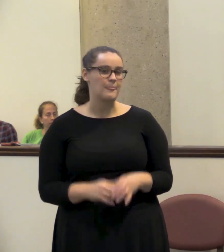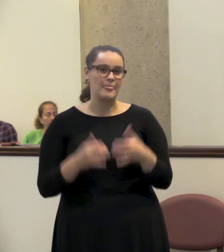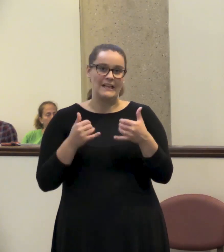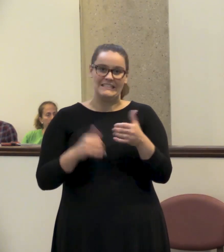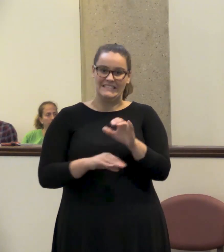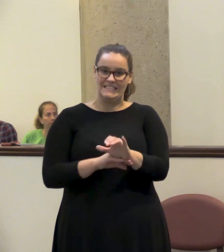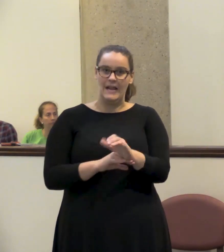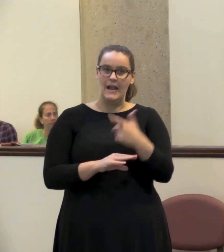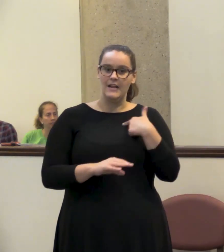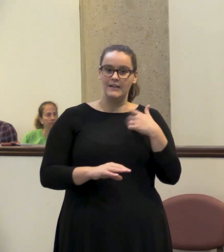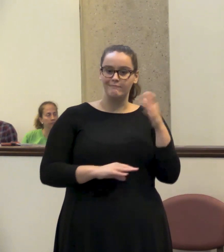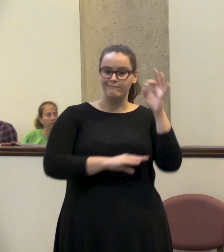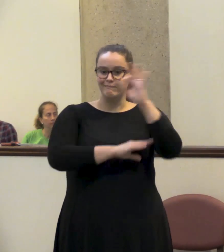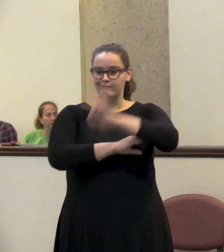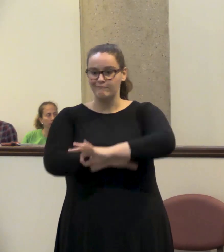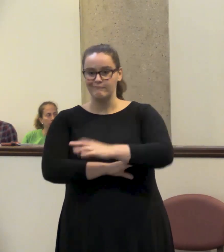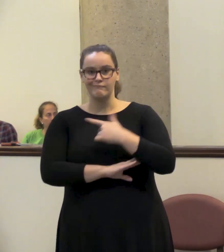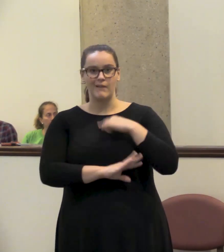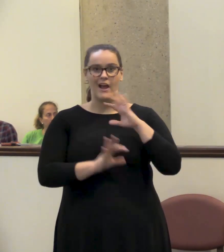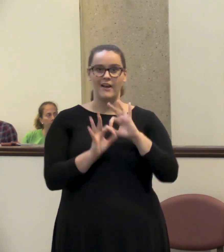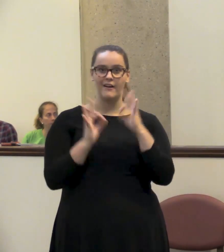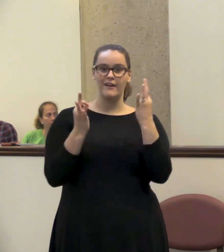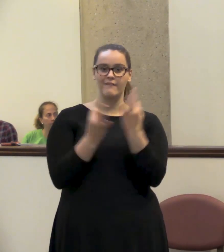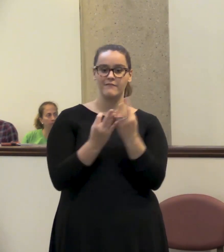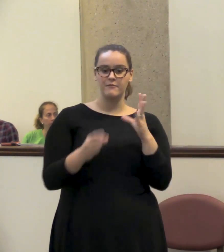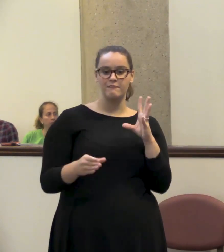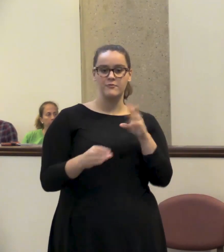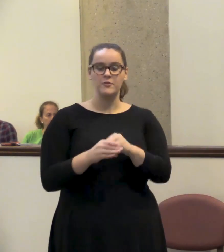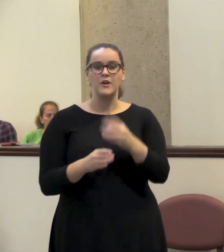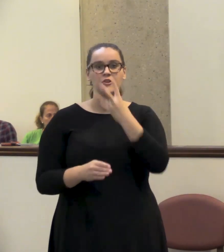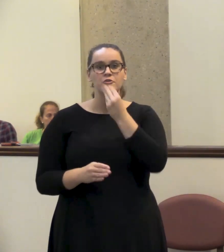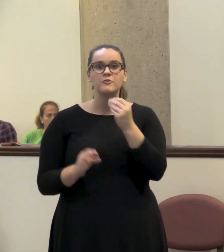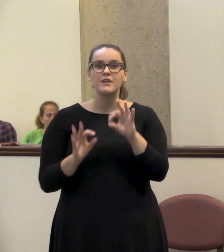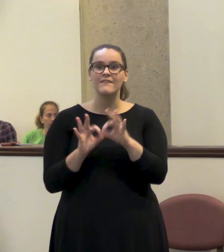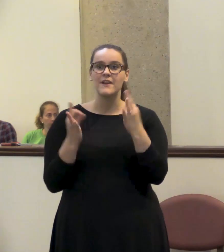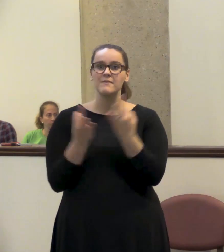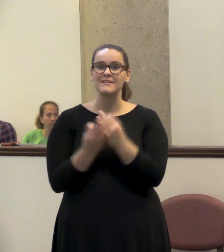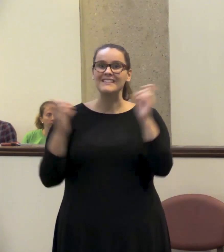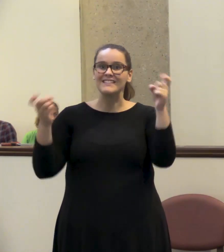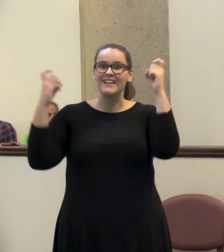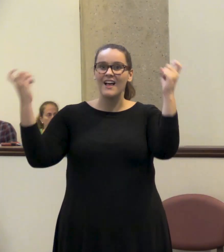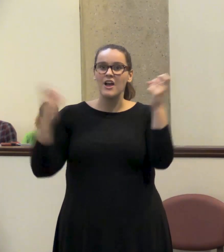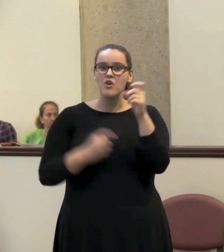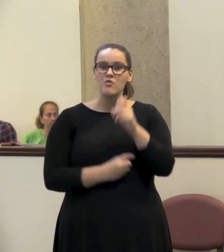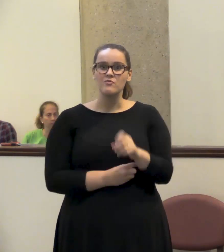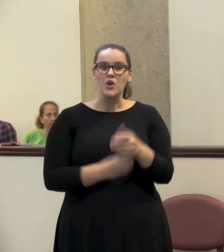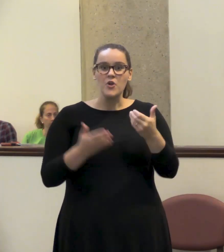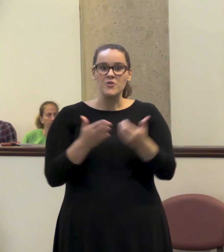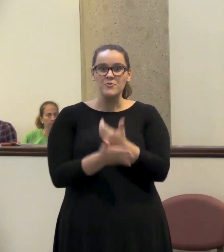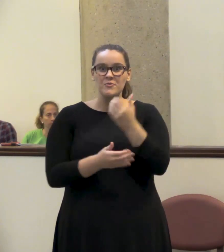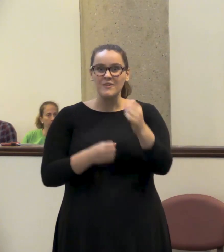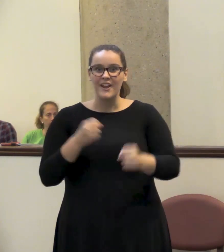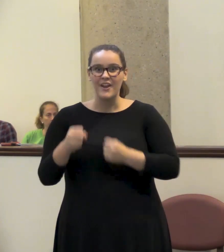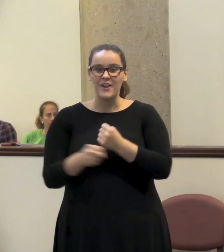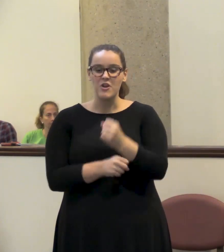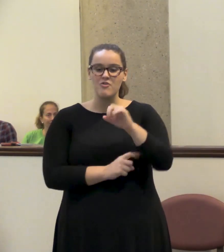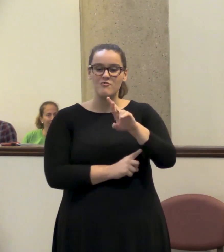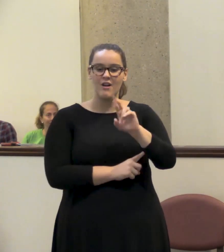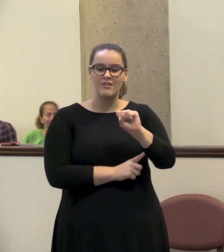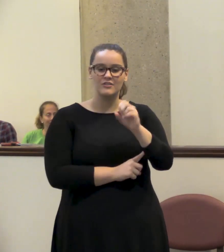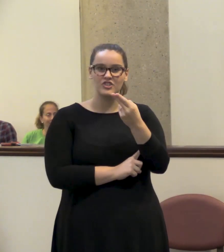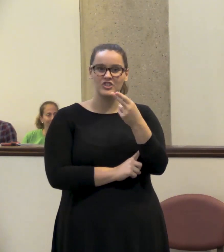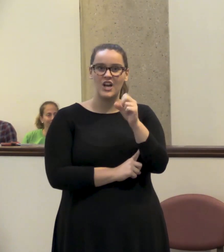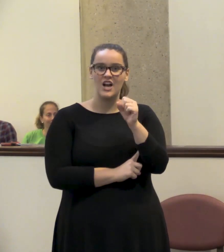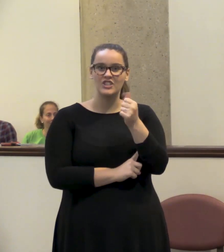Tonight at sundown, my family will join Jewish communities across Montgomery County in celebrating Rosh Hashanah, the new year.